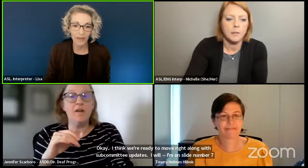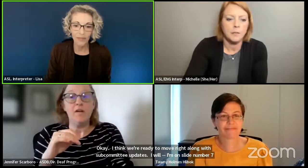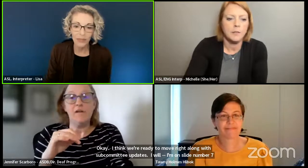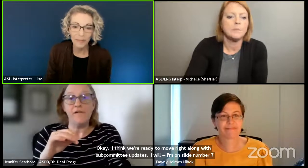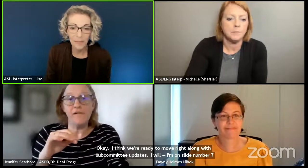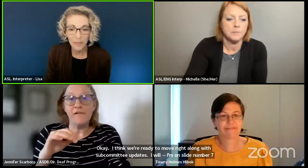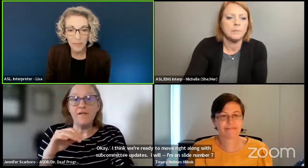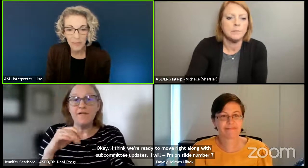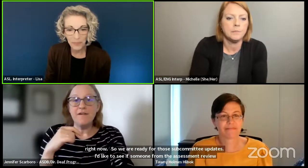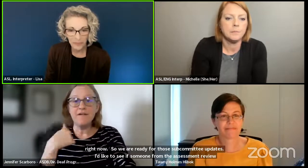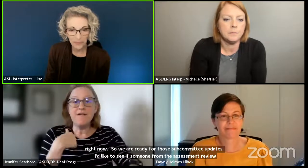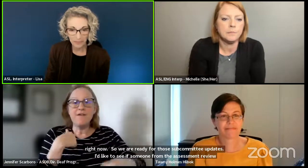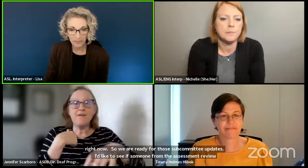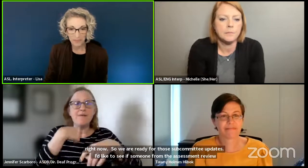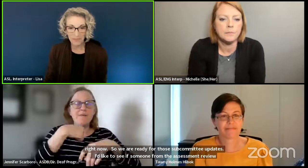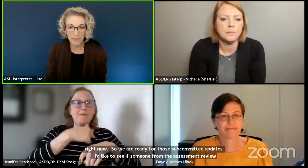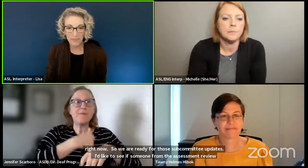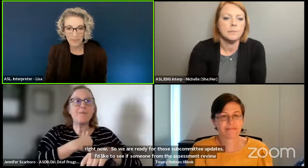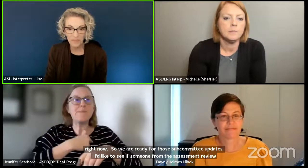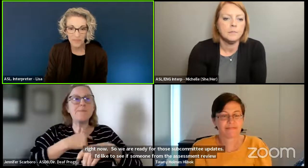Hi, I'm Jennifer.